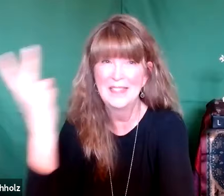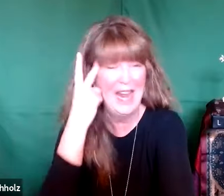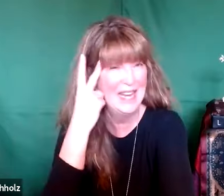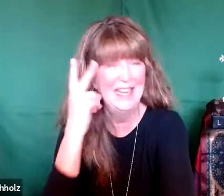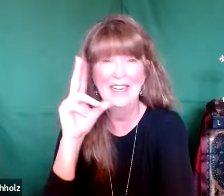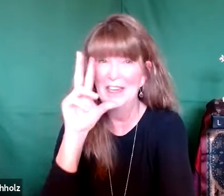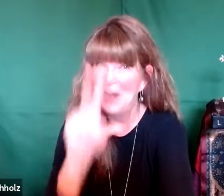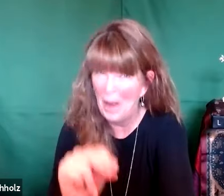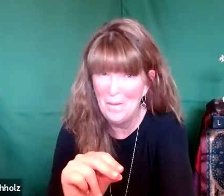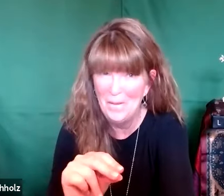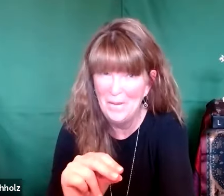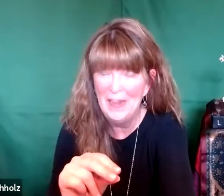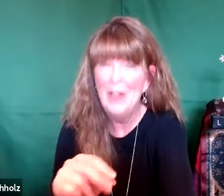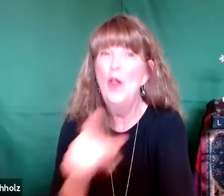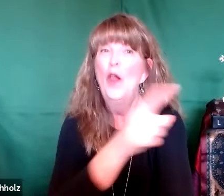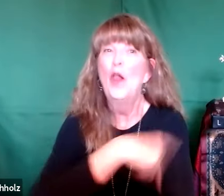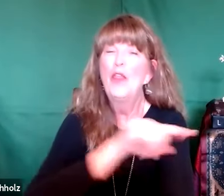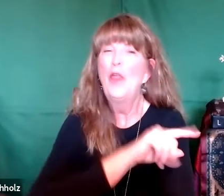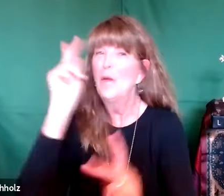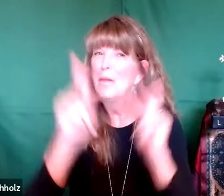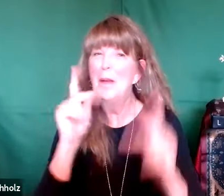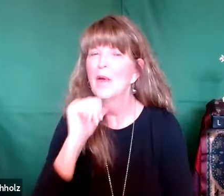all. That's a true misconception.